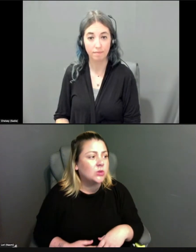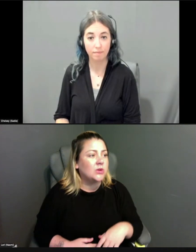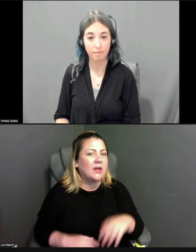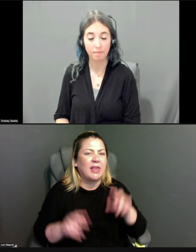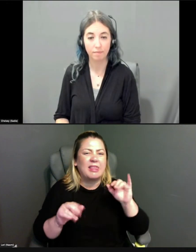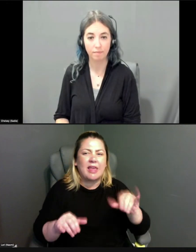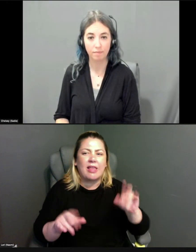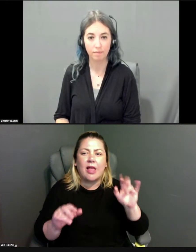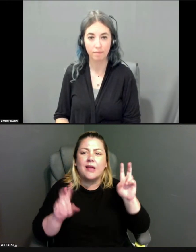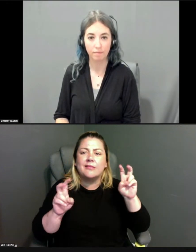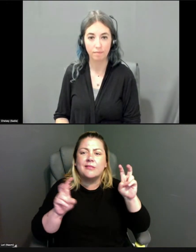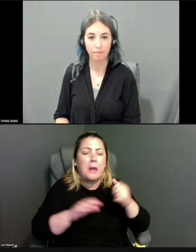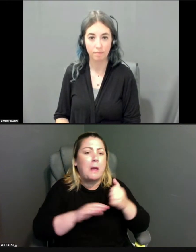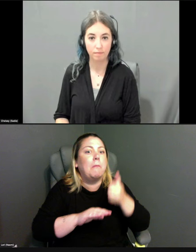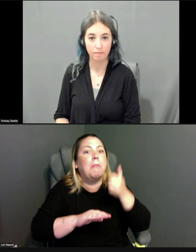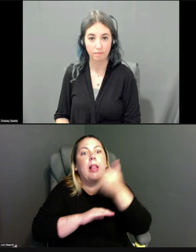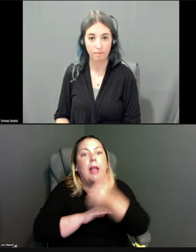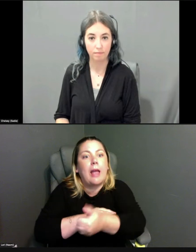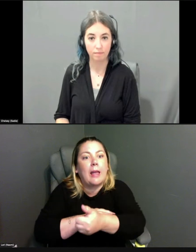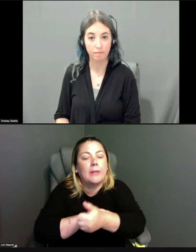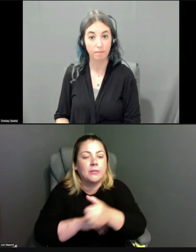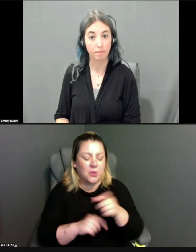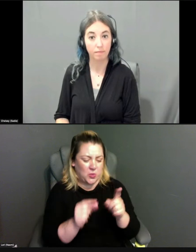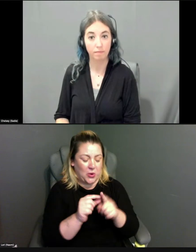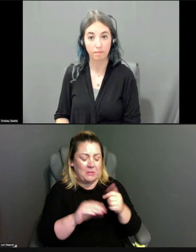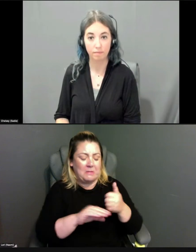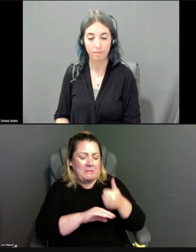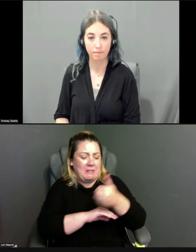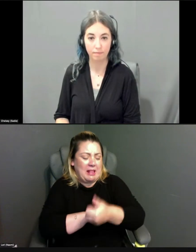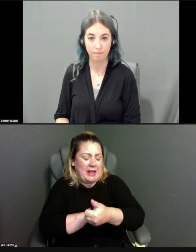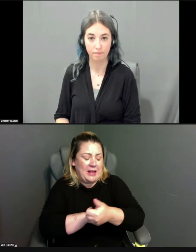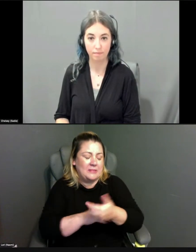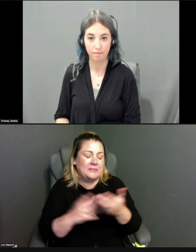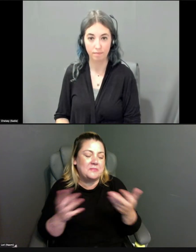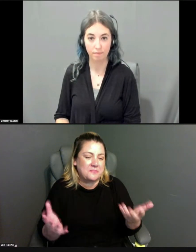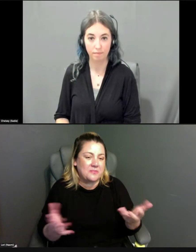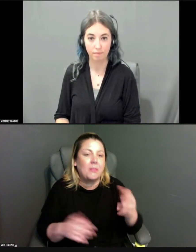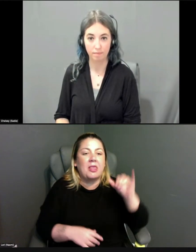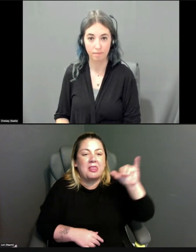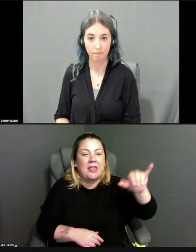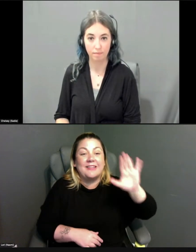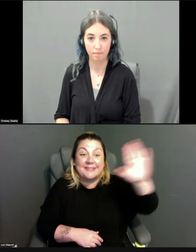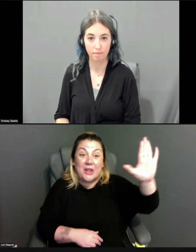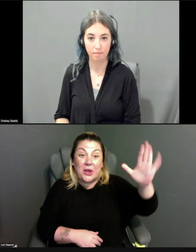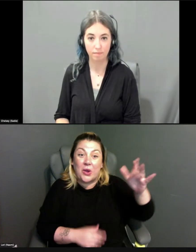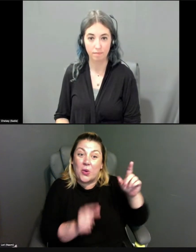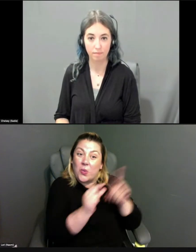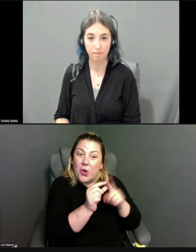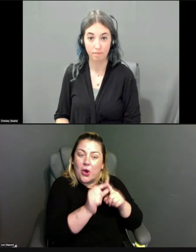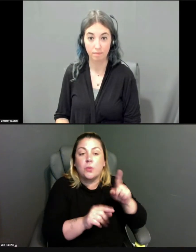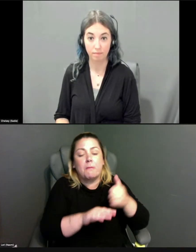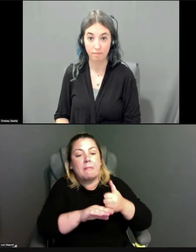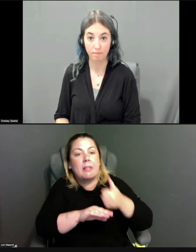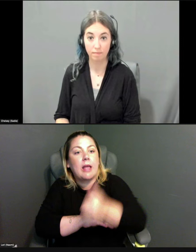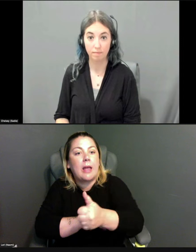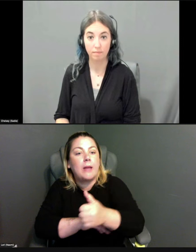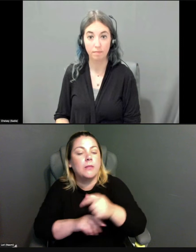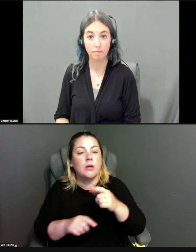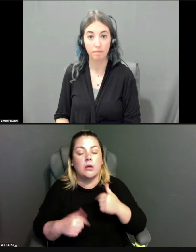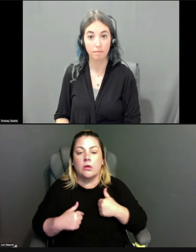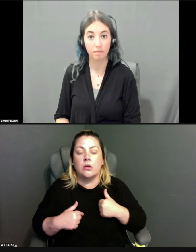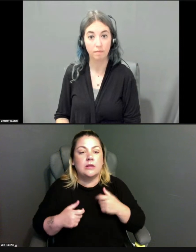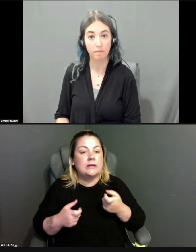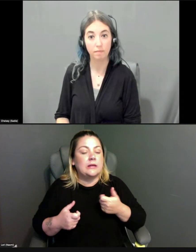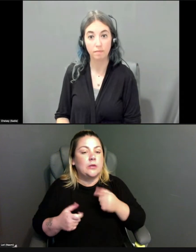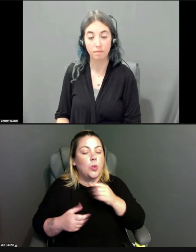size, but in this framework, they certainly consider it to be blame, that they're blaming it on lack of willpower and personal responsibility. And